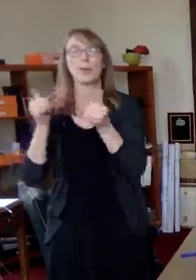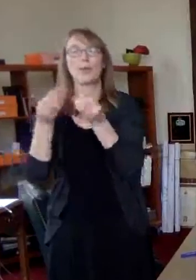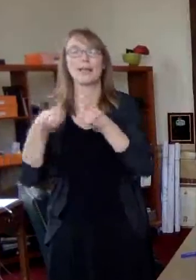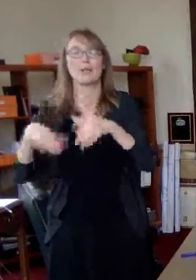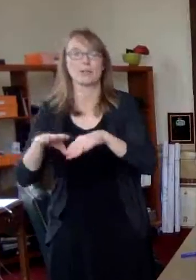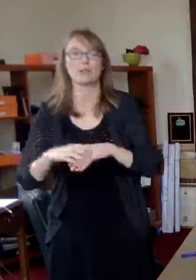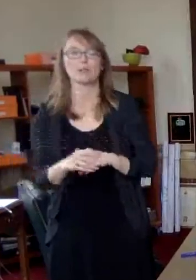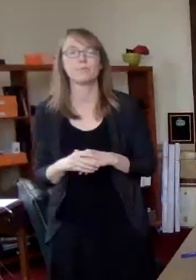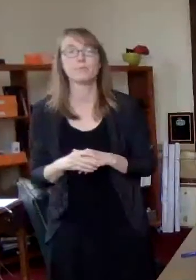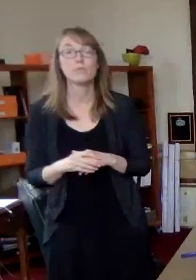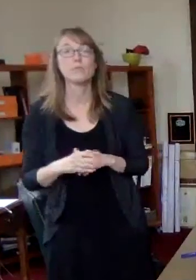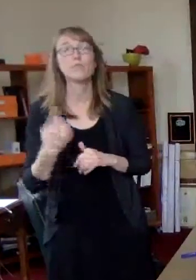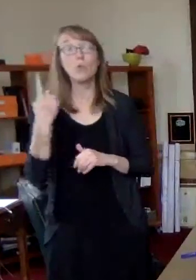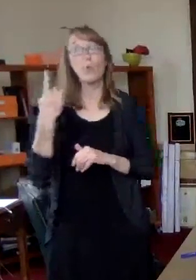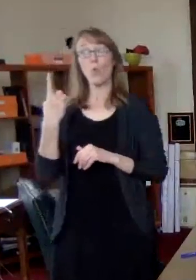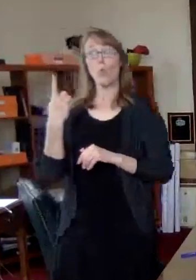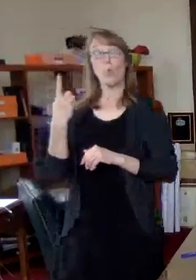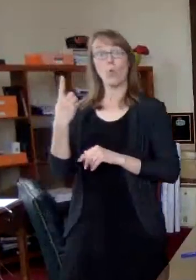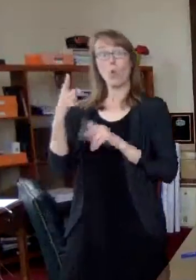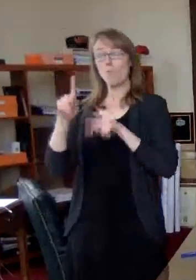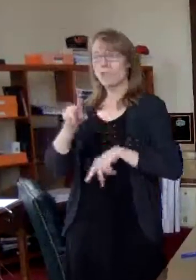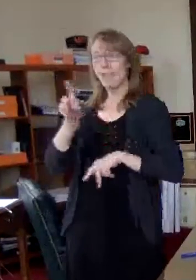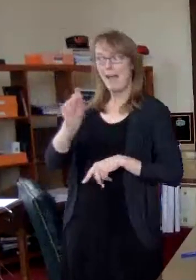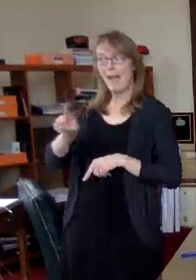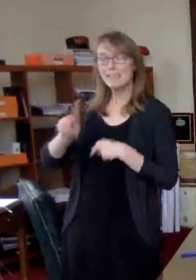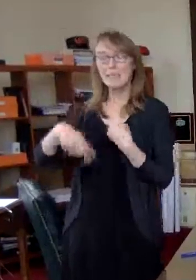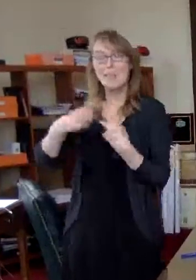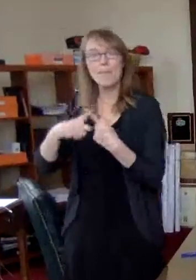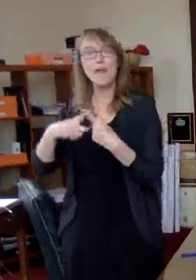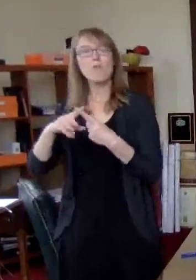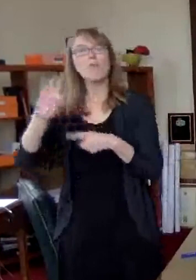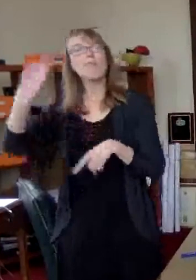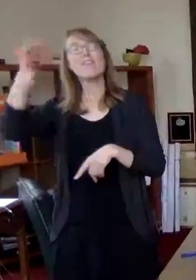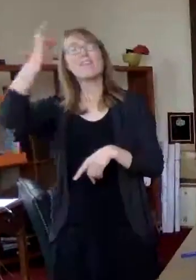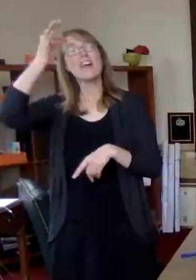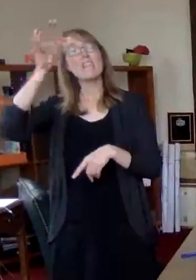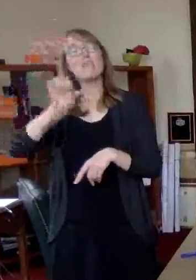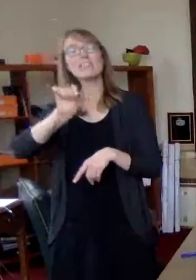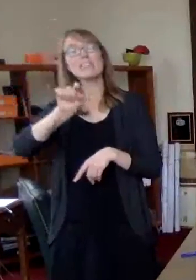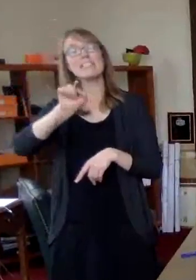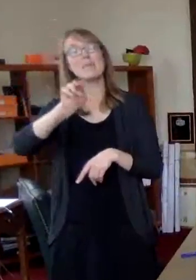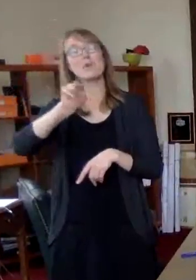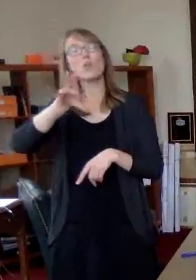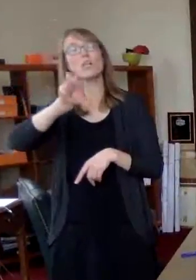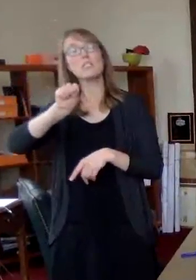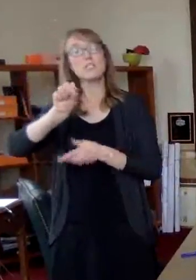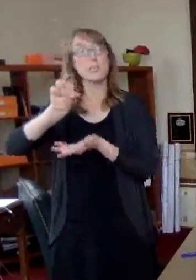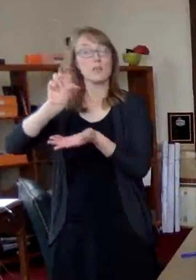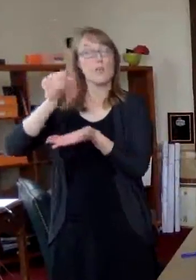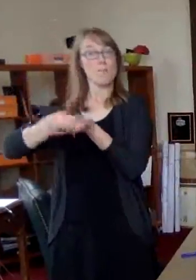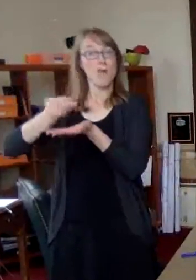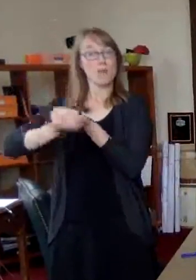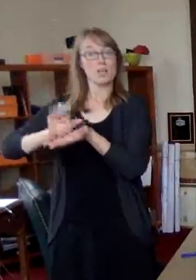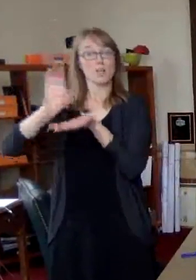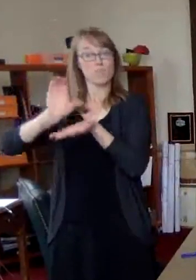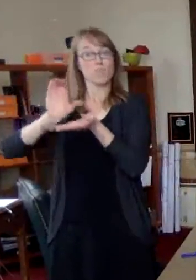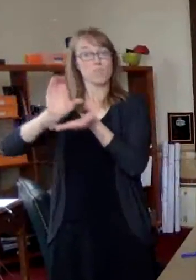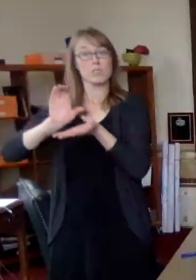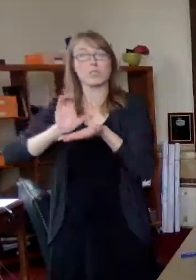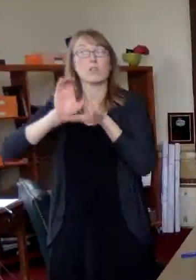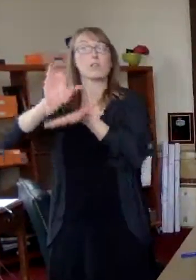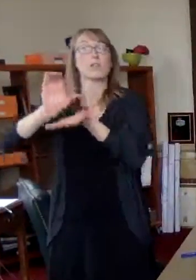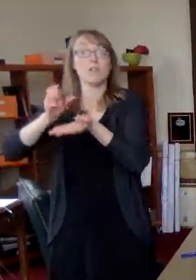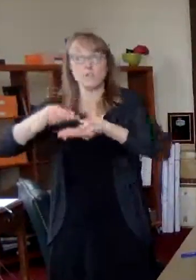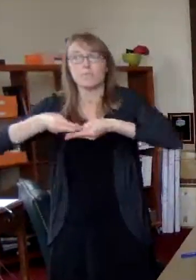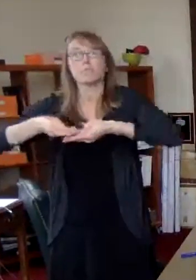just passed the House of Representatives today, and the President's expected to sign it. Can Yes. you talk a little bit about the importance of that and the money St. Louis can see? Well,